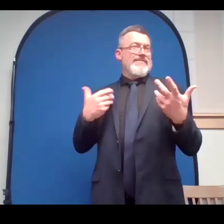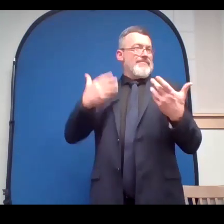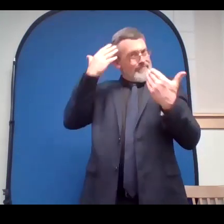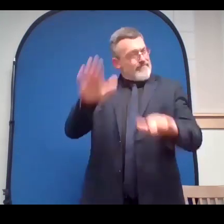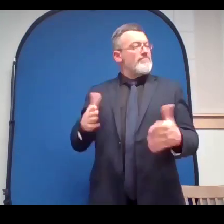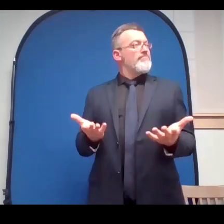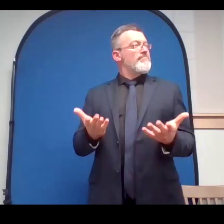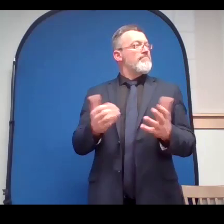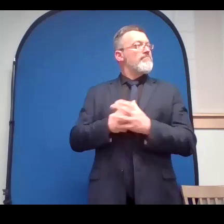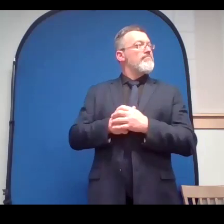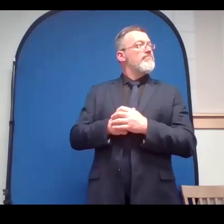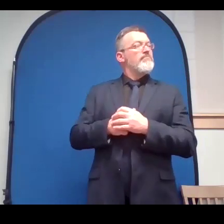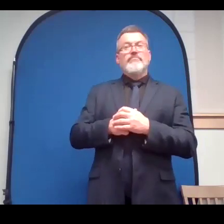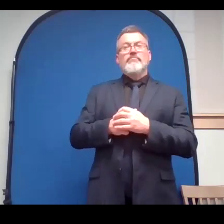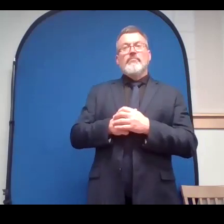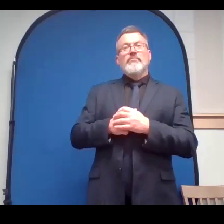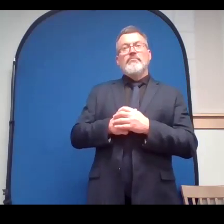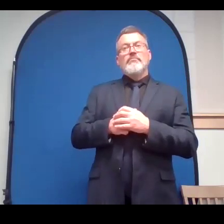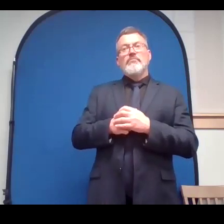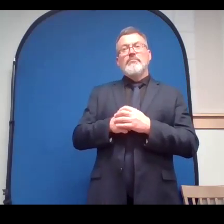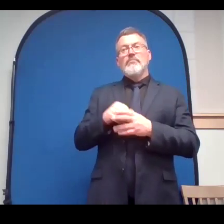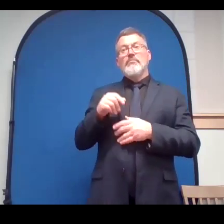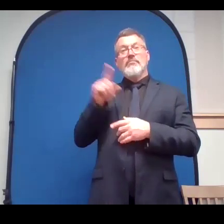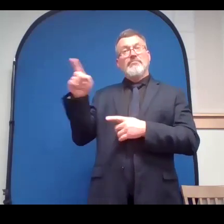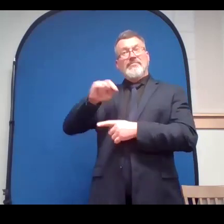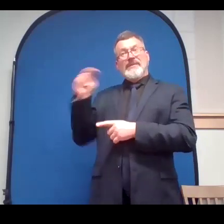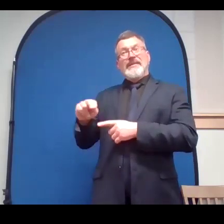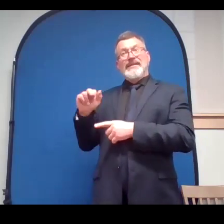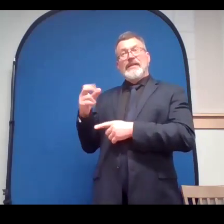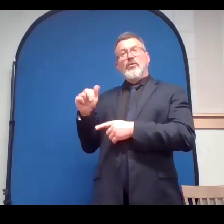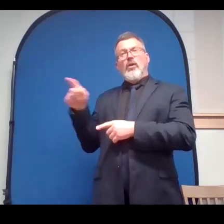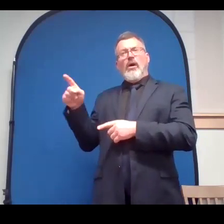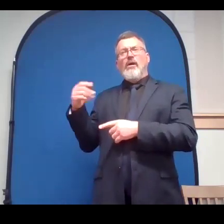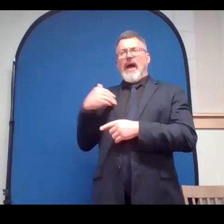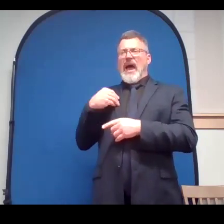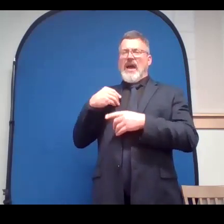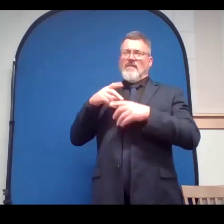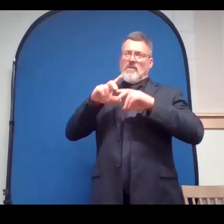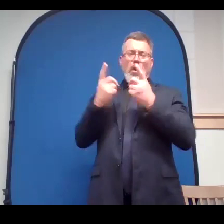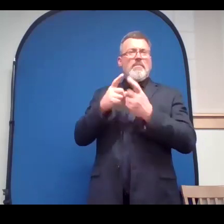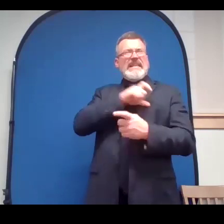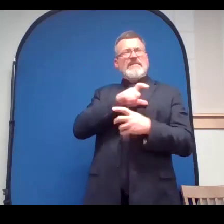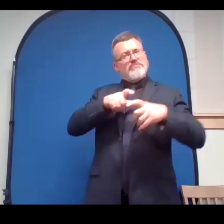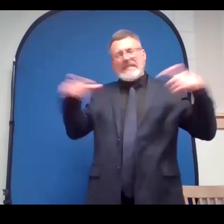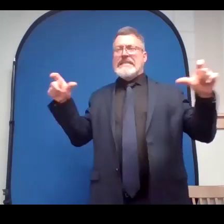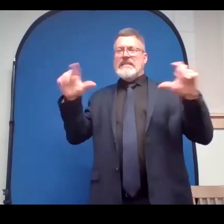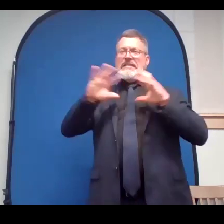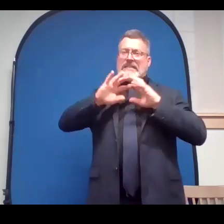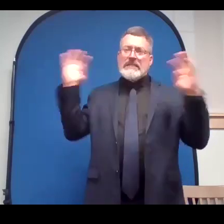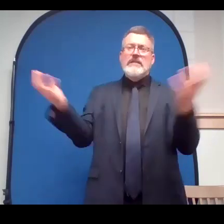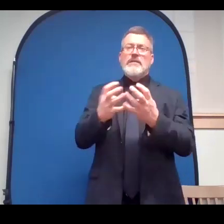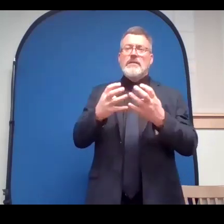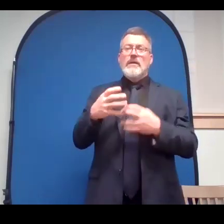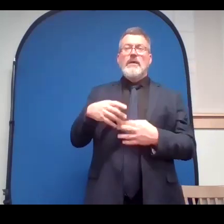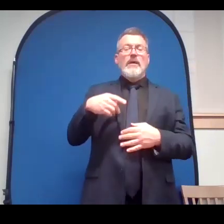sheriff's is a little bit smaller. Nashua, we have a much larger unit, so supervisors would